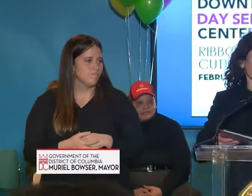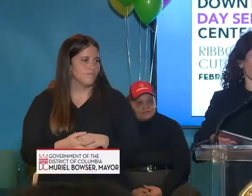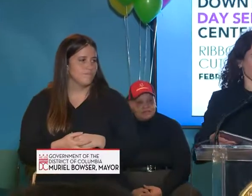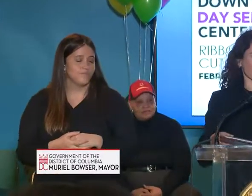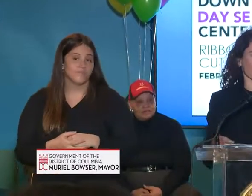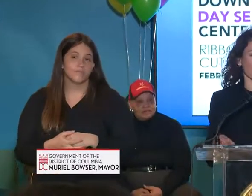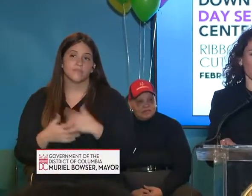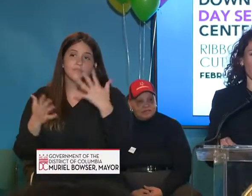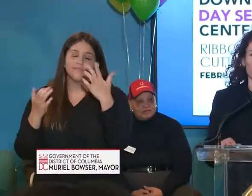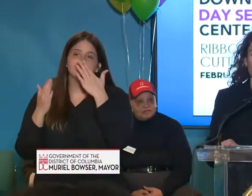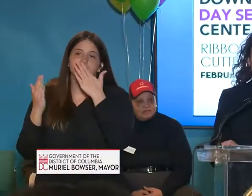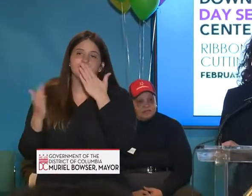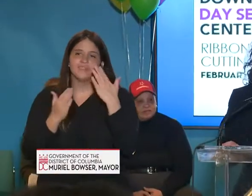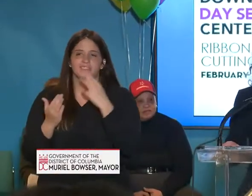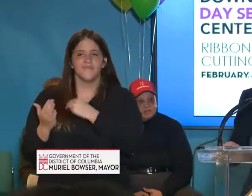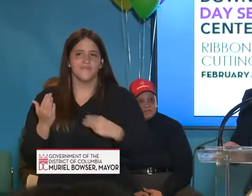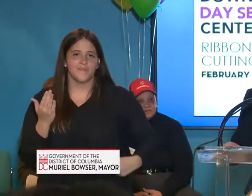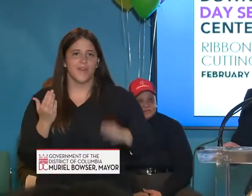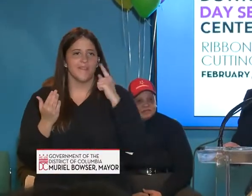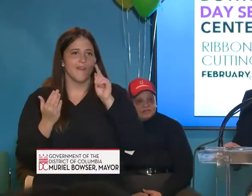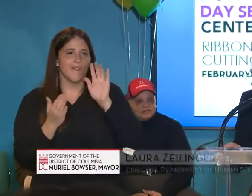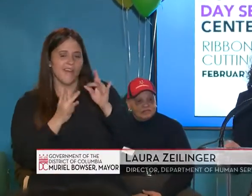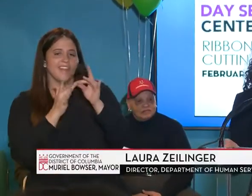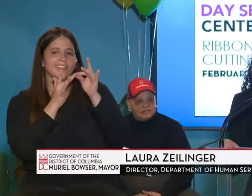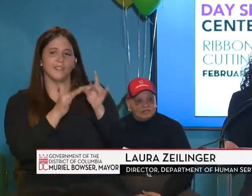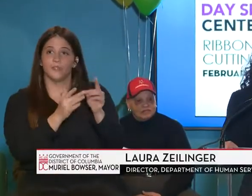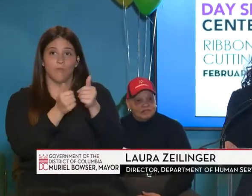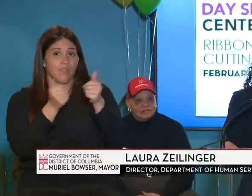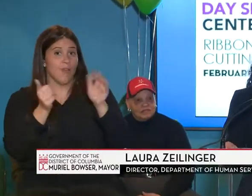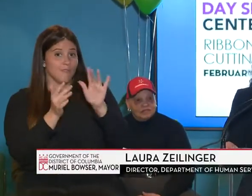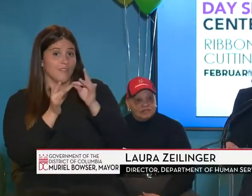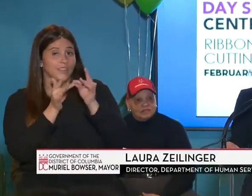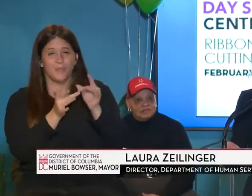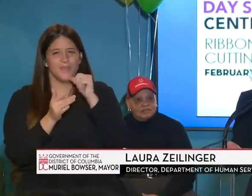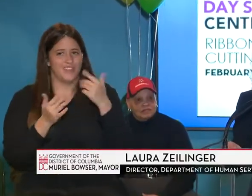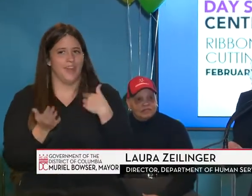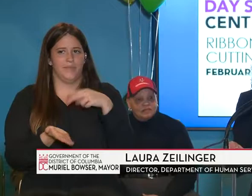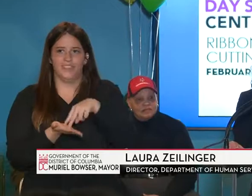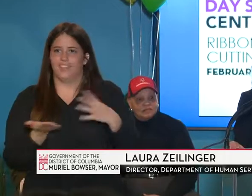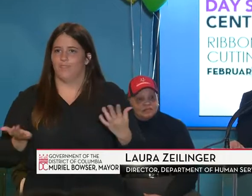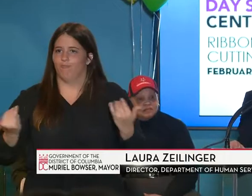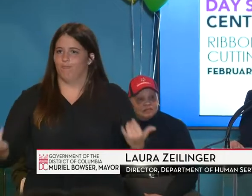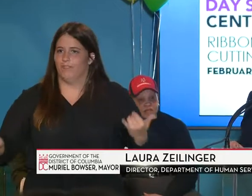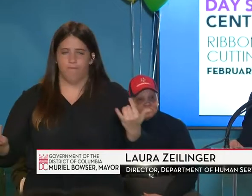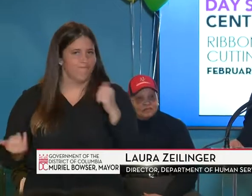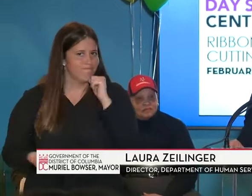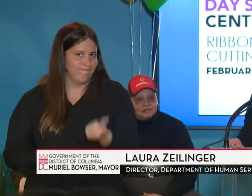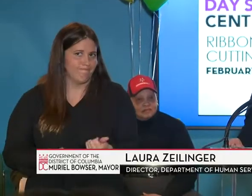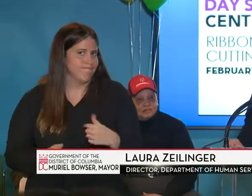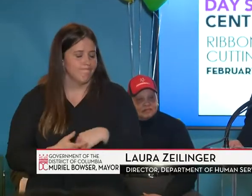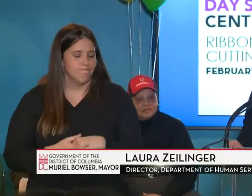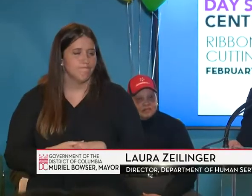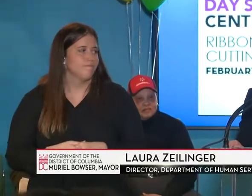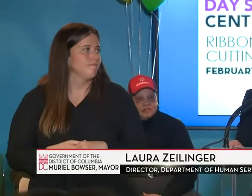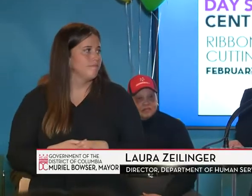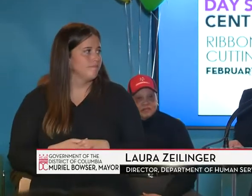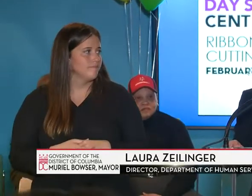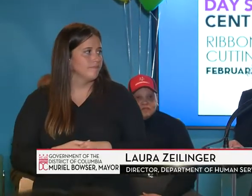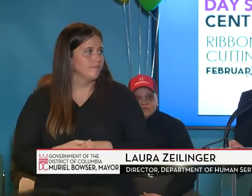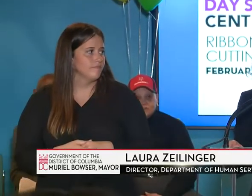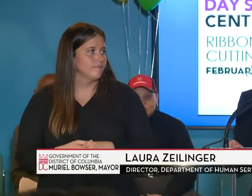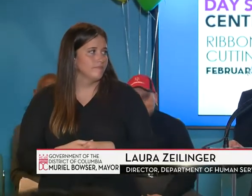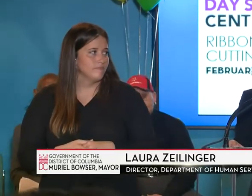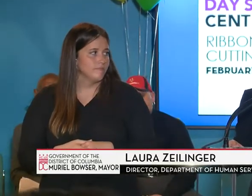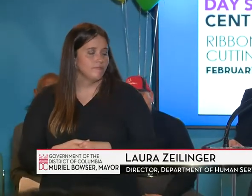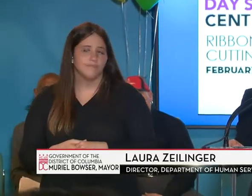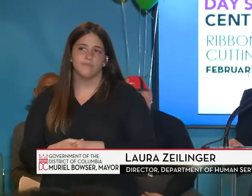I want to thank our fantastic mayor for her leadership. Without that, we would not be standing here in this space today. And I want to also echo